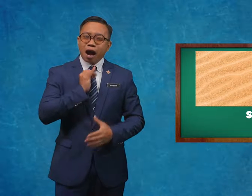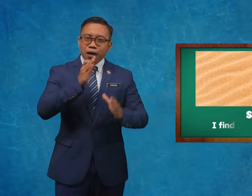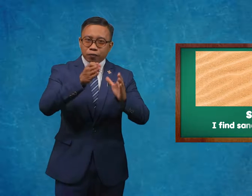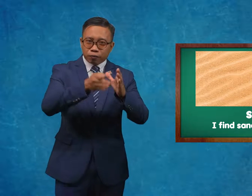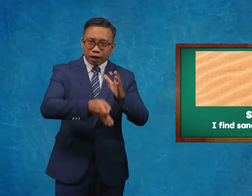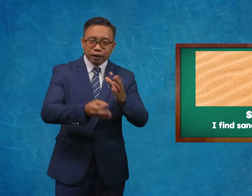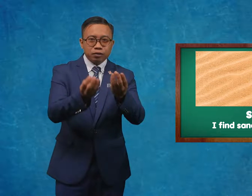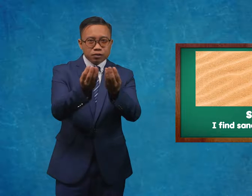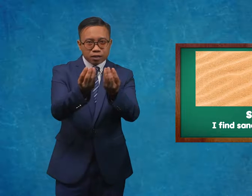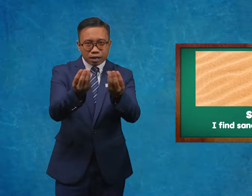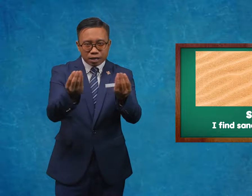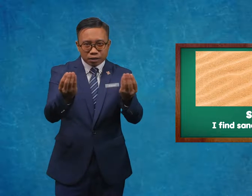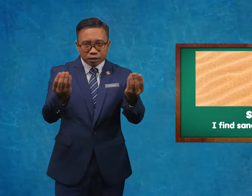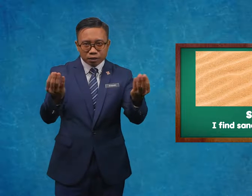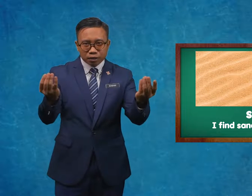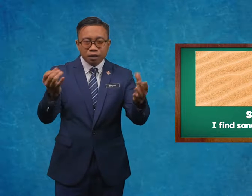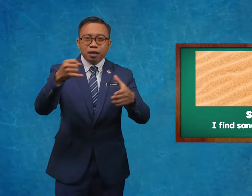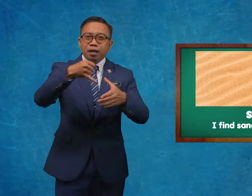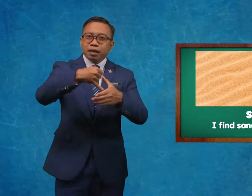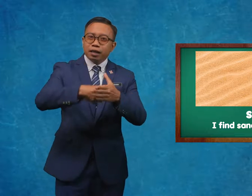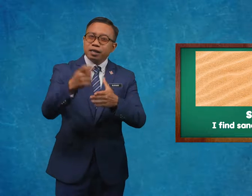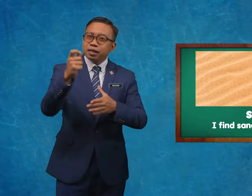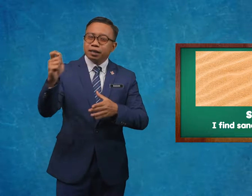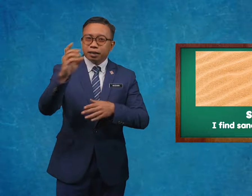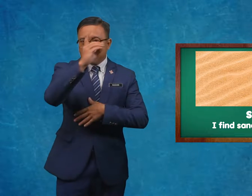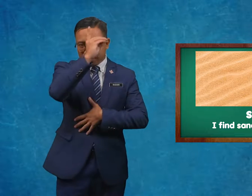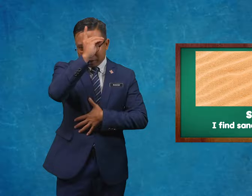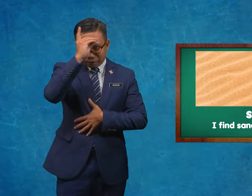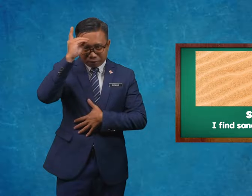I find sand in the desert.